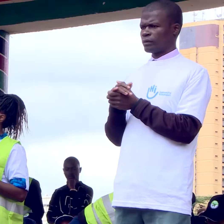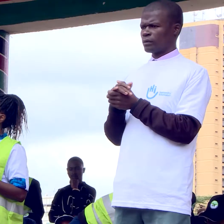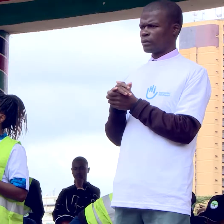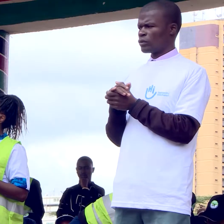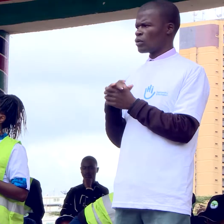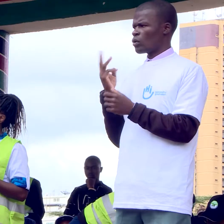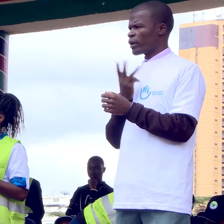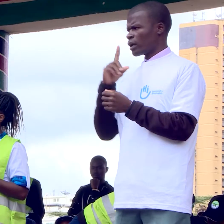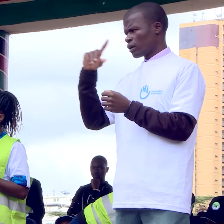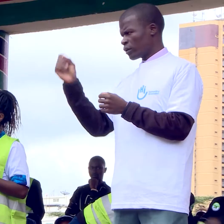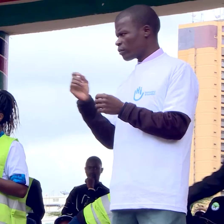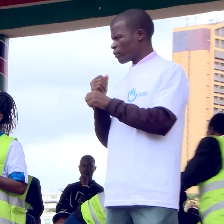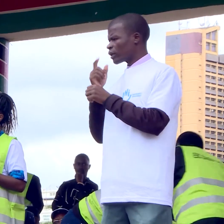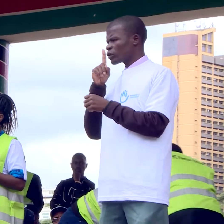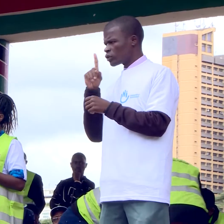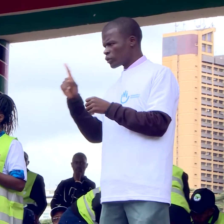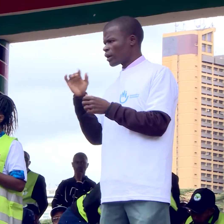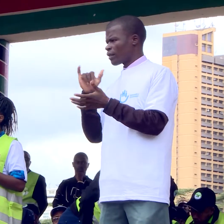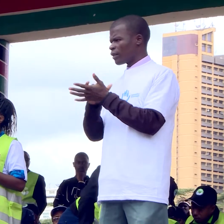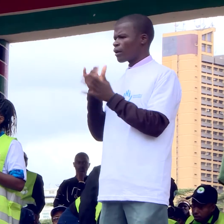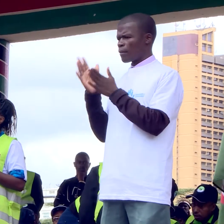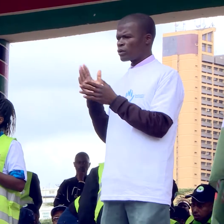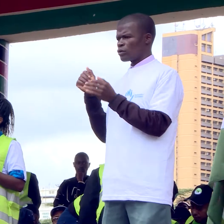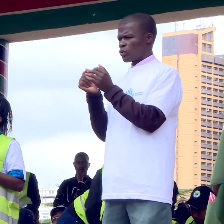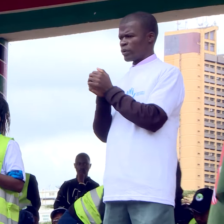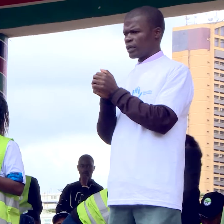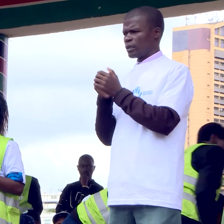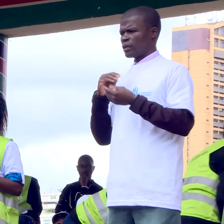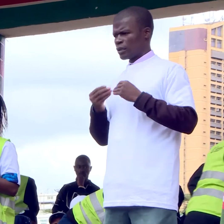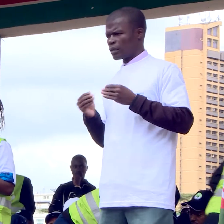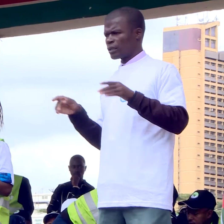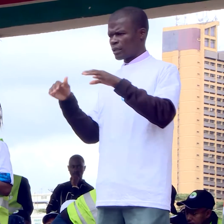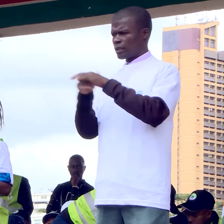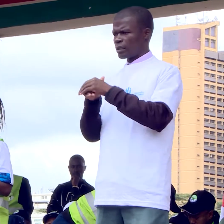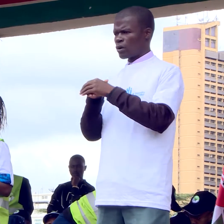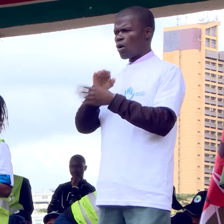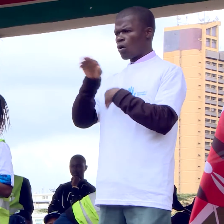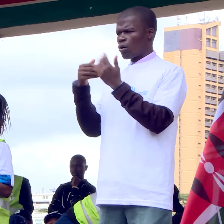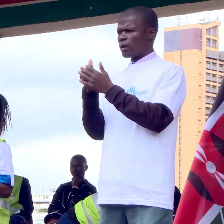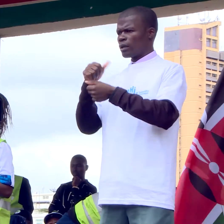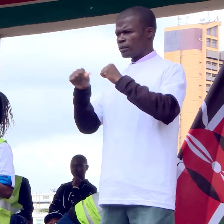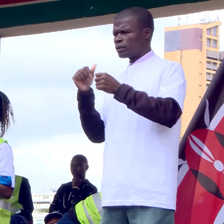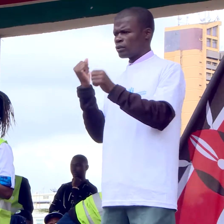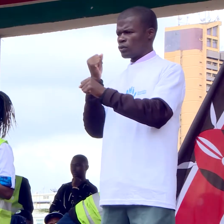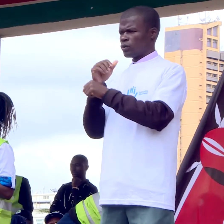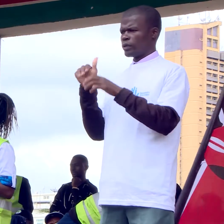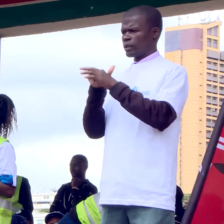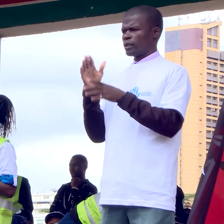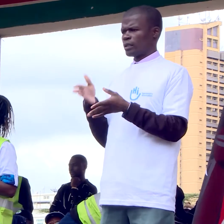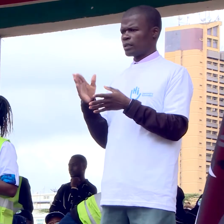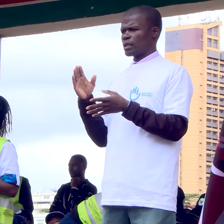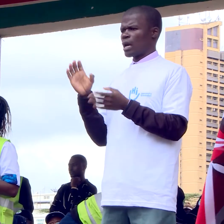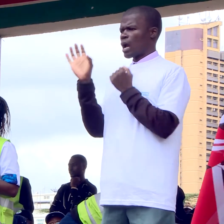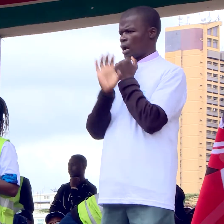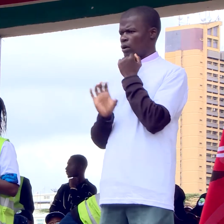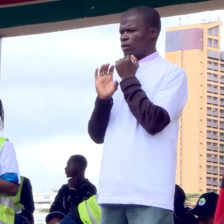that we are going to ensure that persons with disabilities are included in all the activities we do in this country.